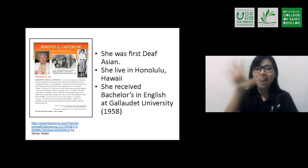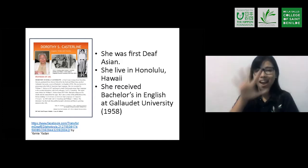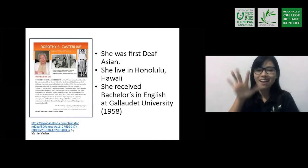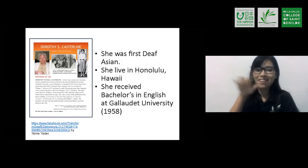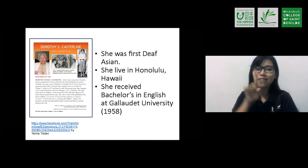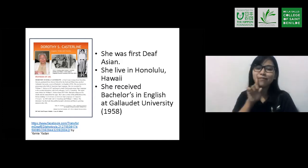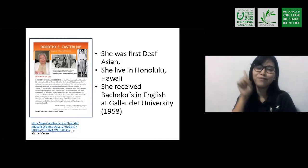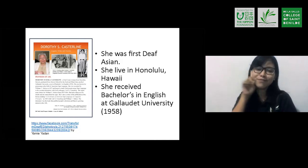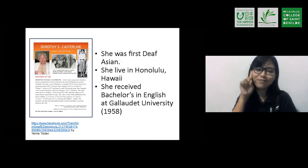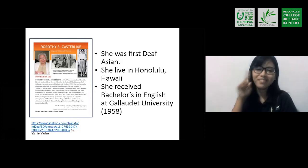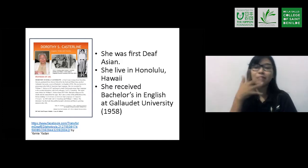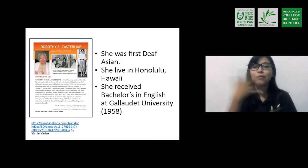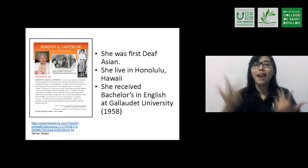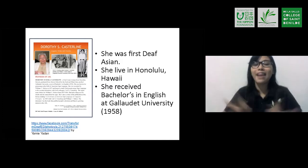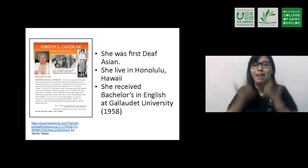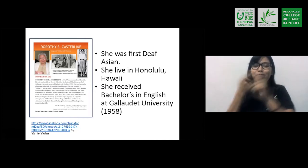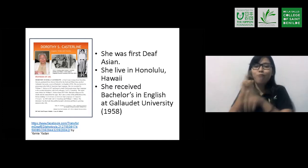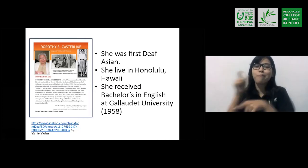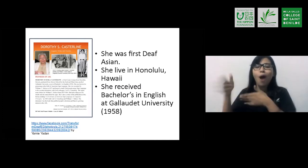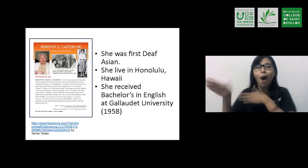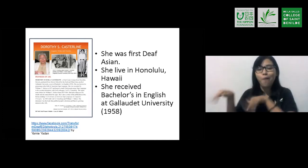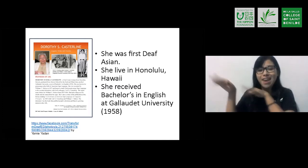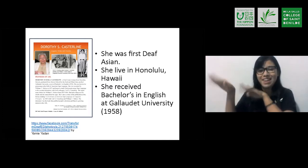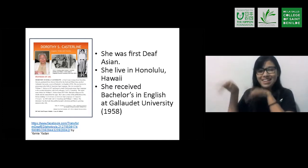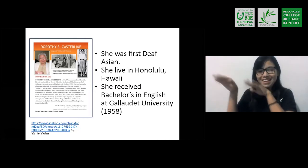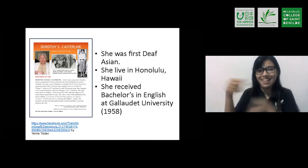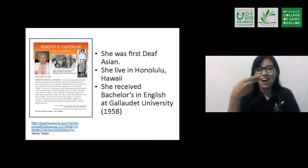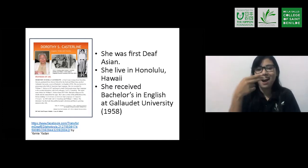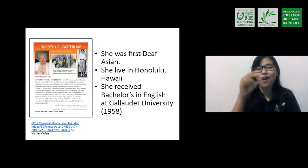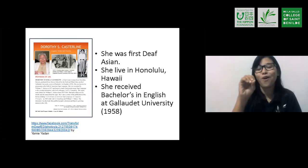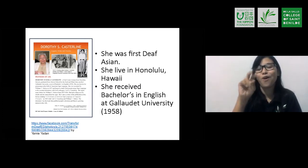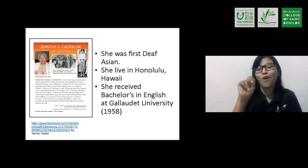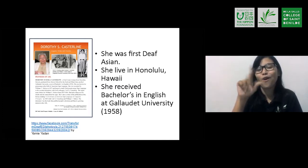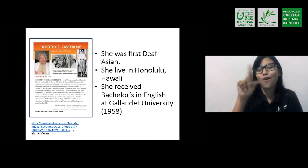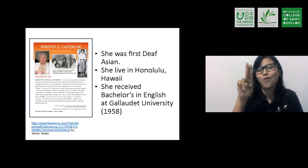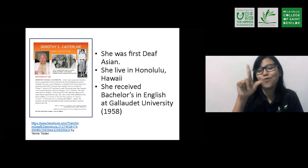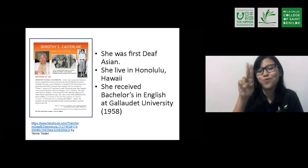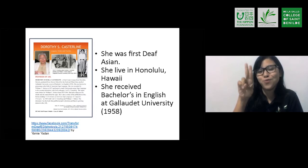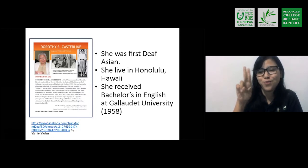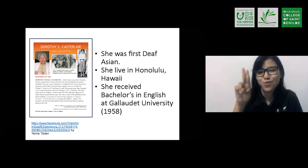1957, and she was the first Asian deaf,